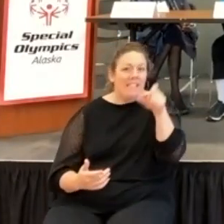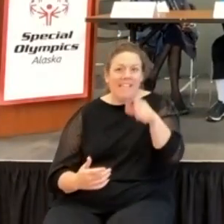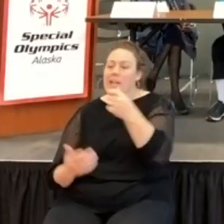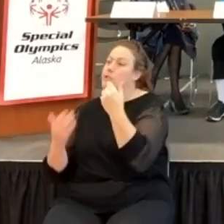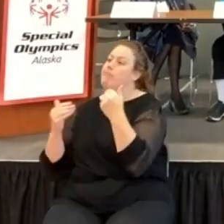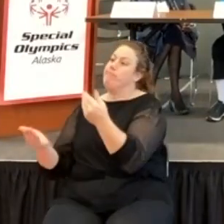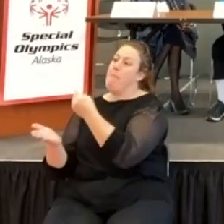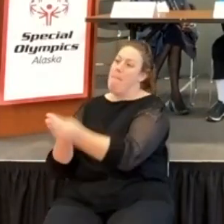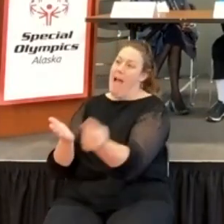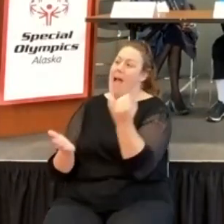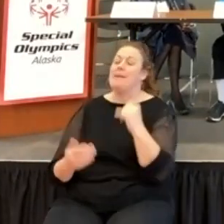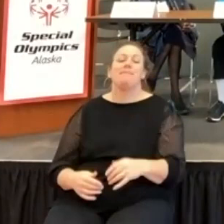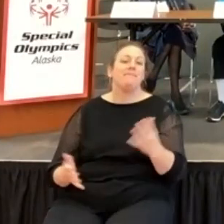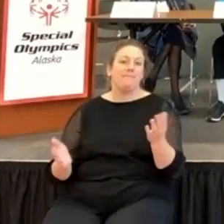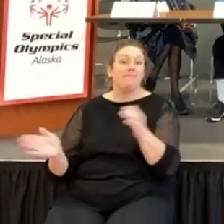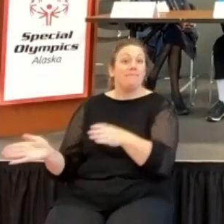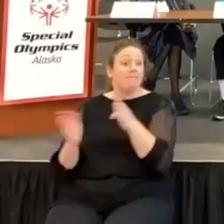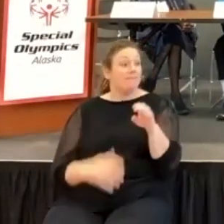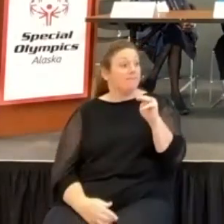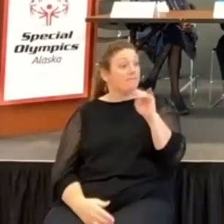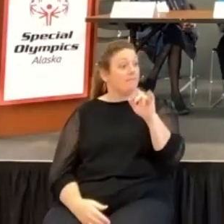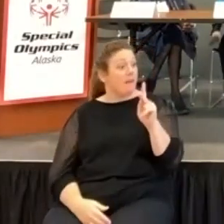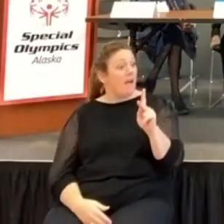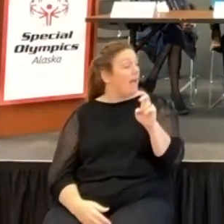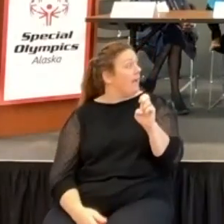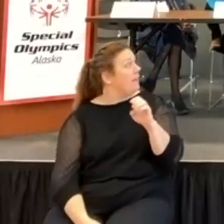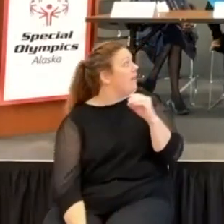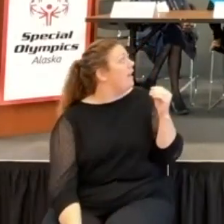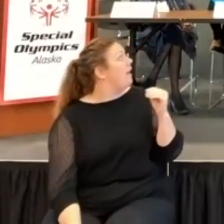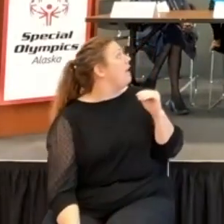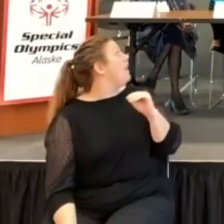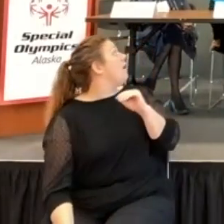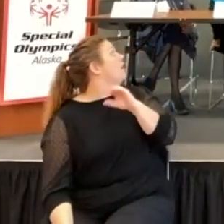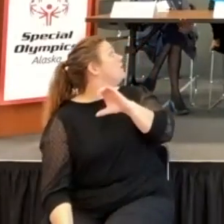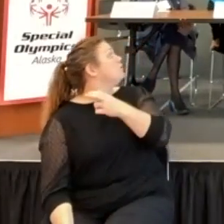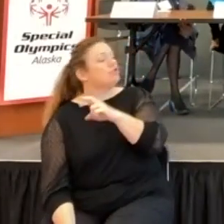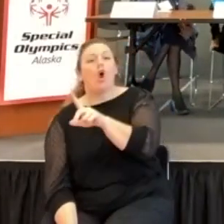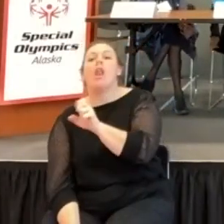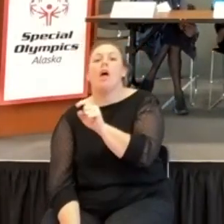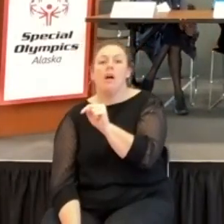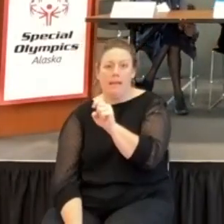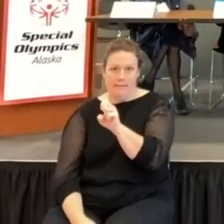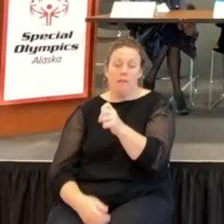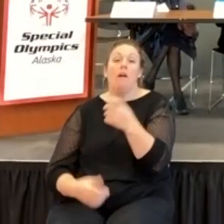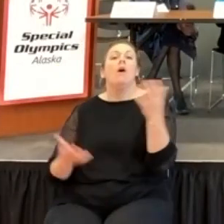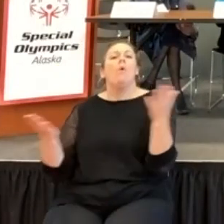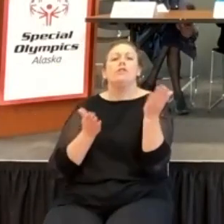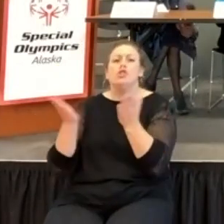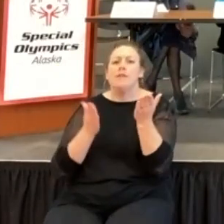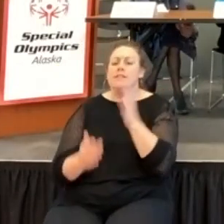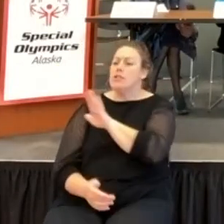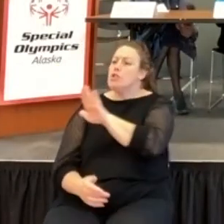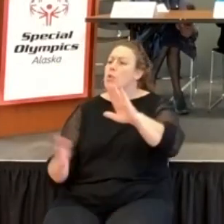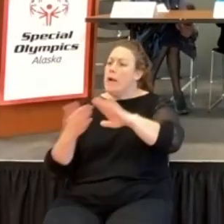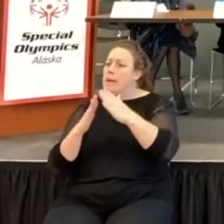Sure. Okay. All right. Mike and Charlotte, I'm going to ask you both. What services could your community offer you that would